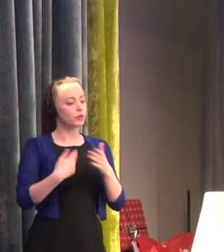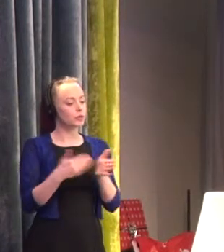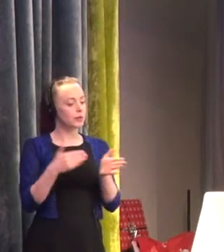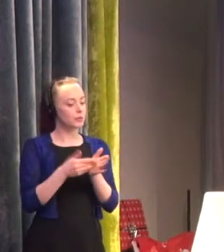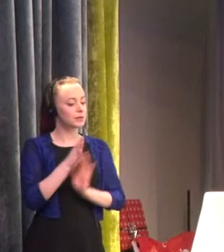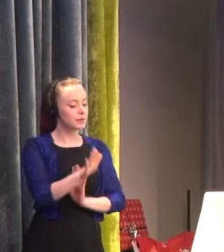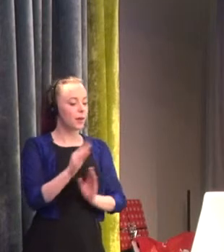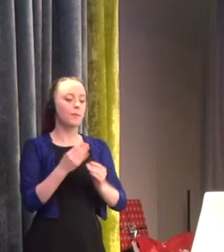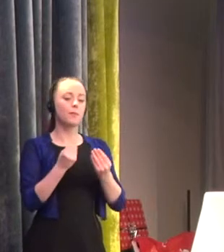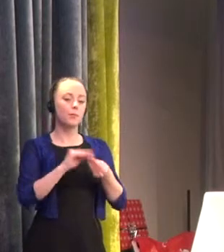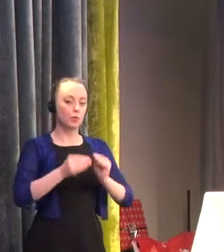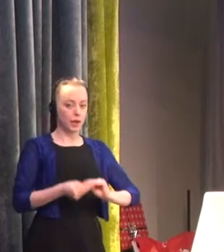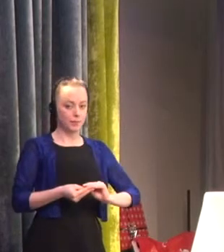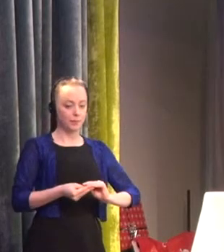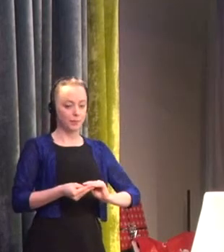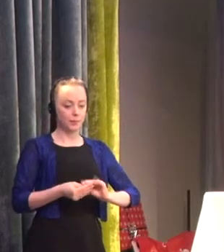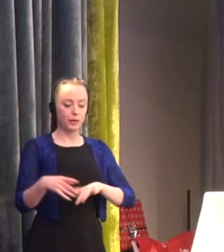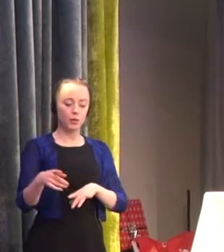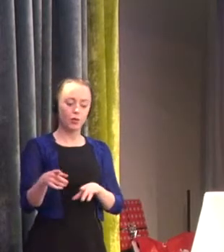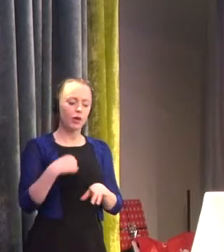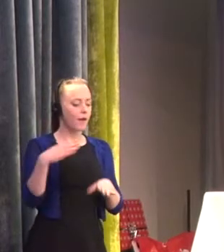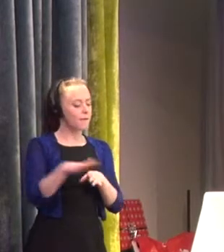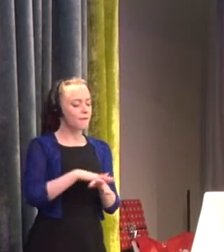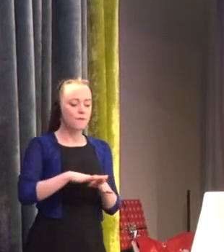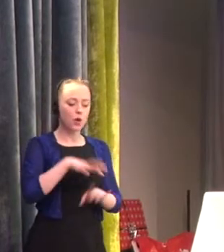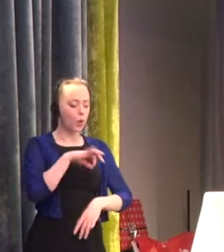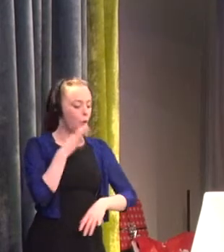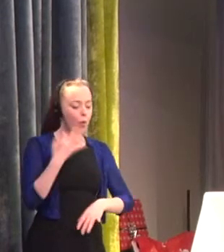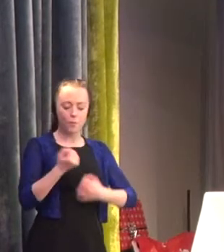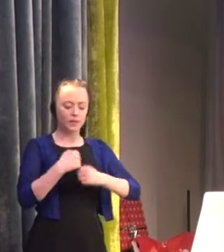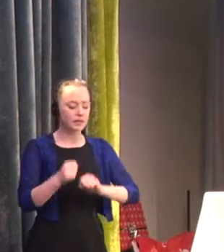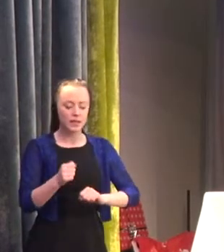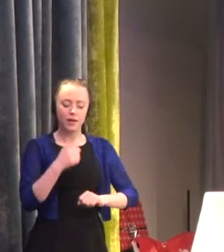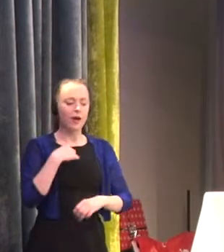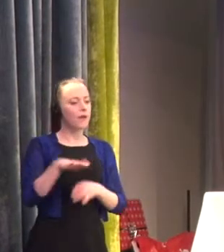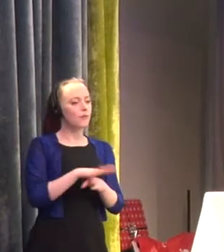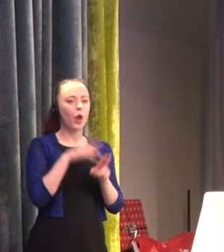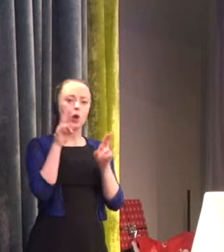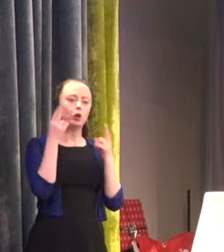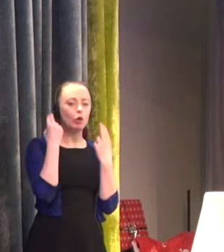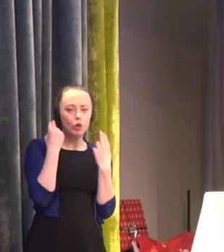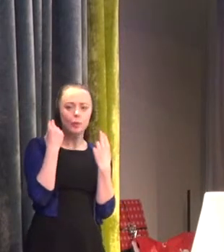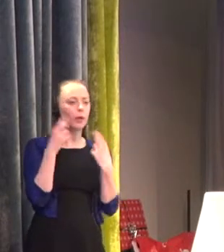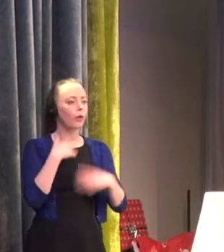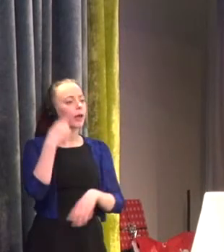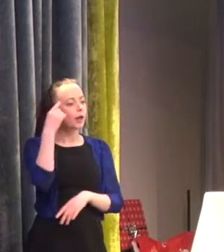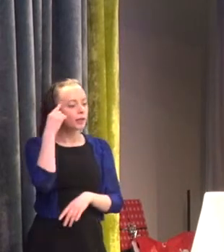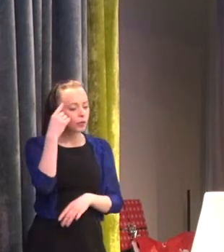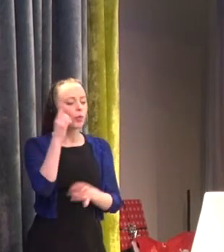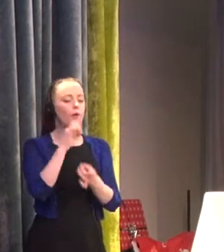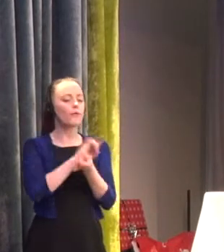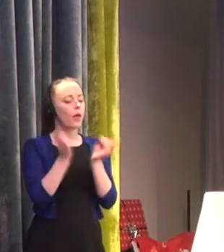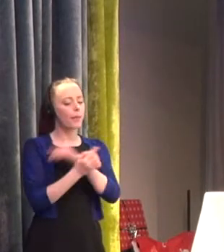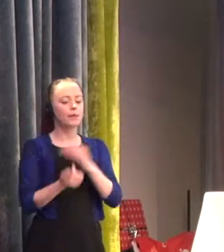it also gives me hope for a future of change. People with disabilities are coming together and speaking in the language of human rights.